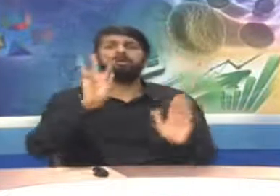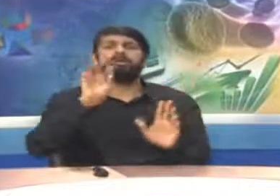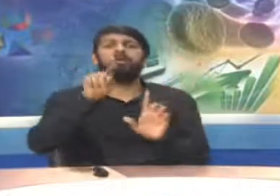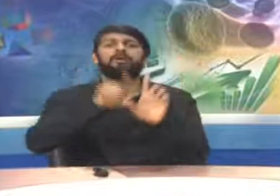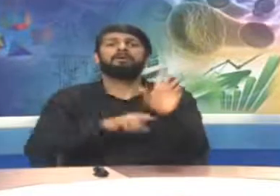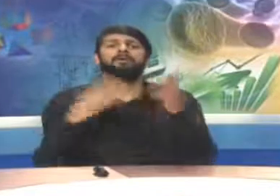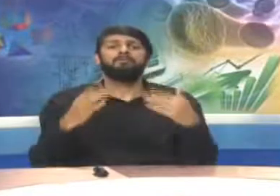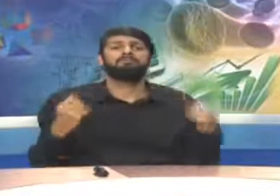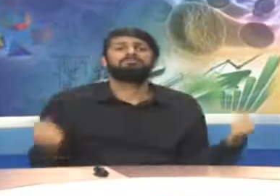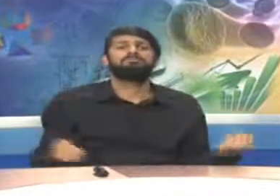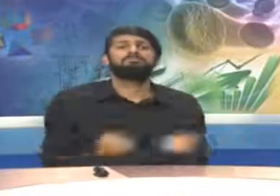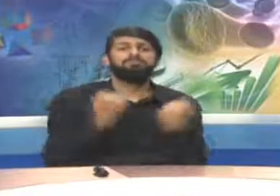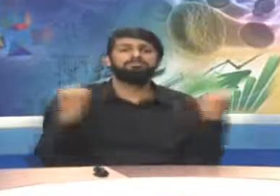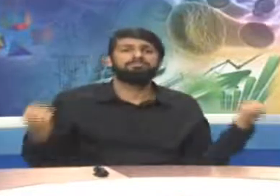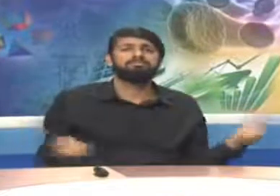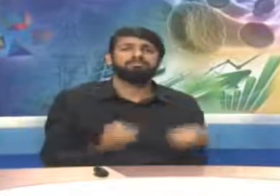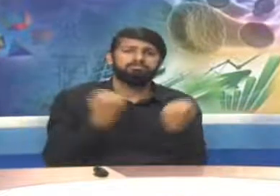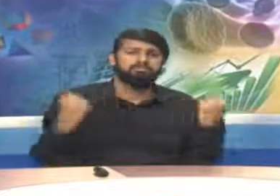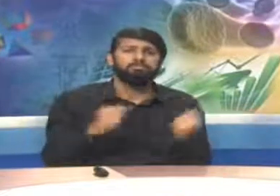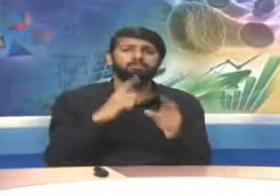and 1947.